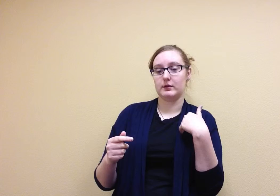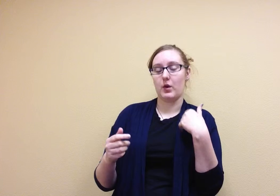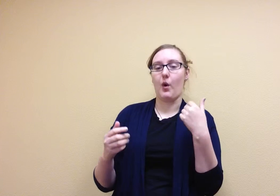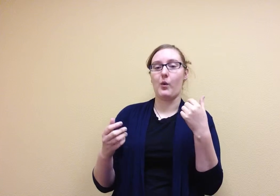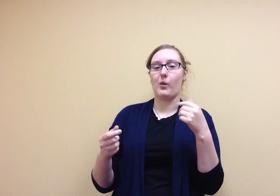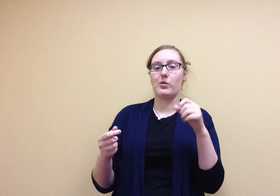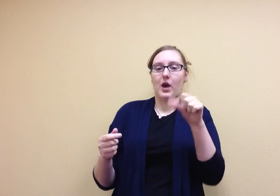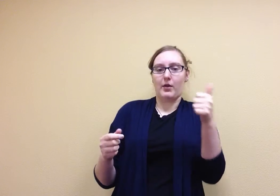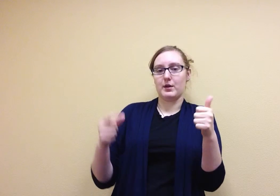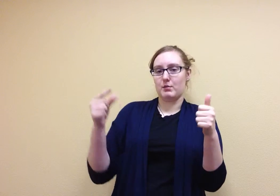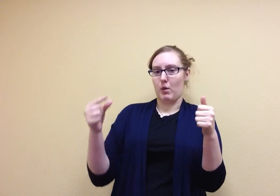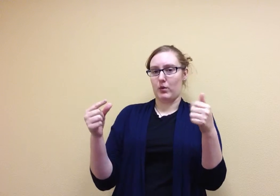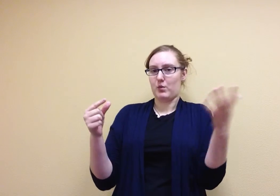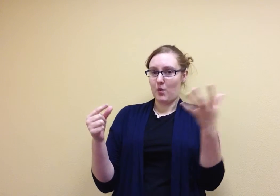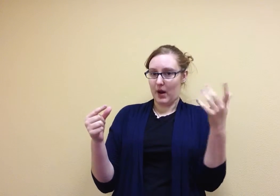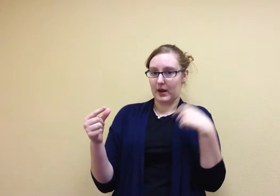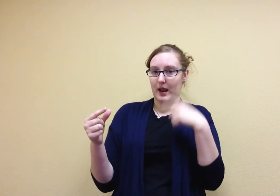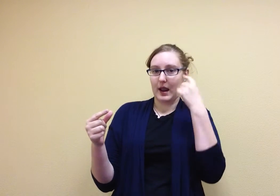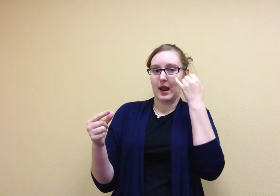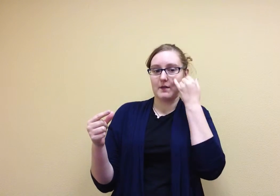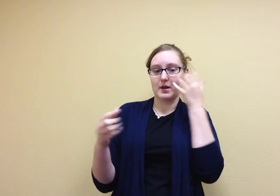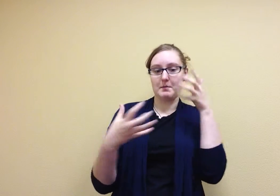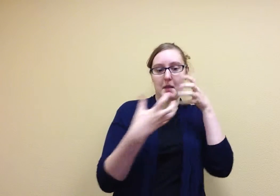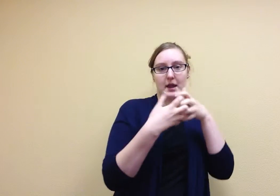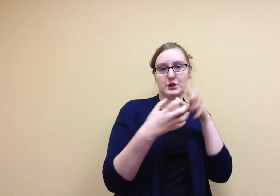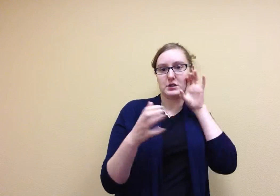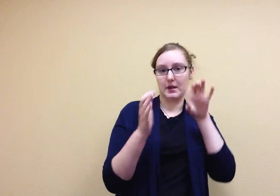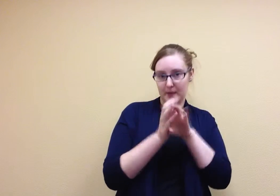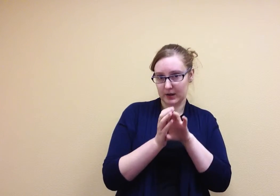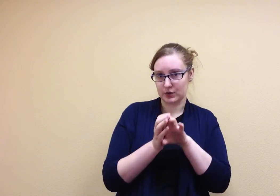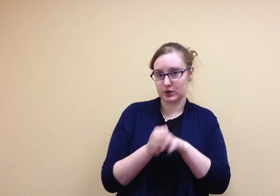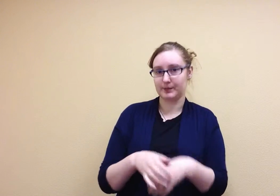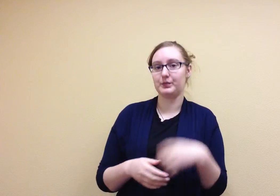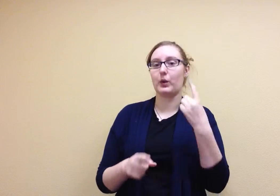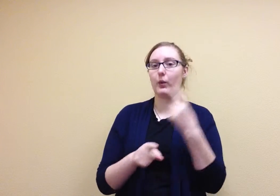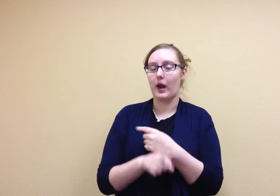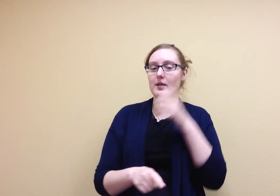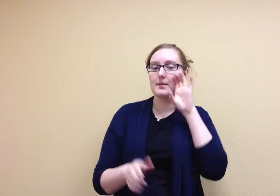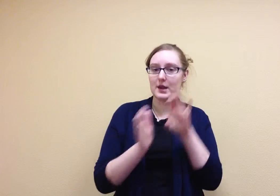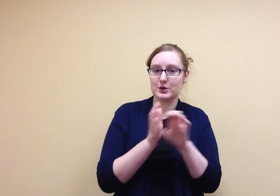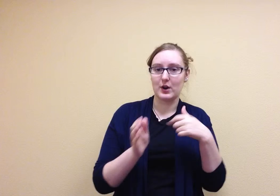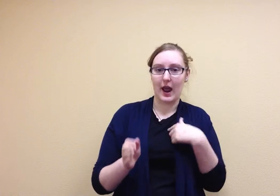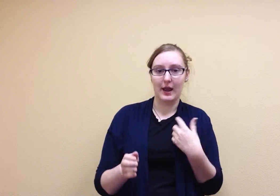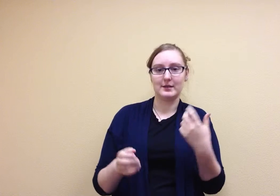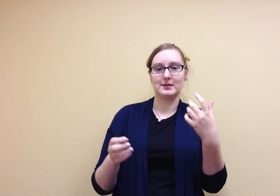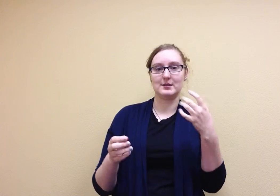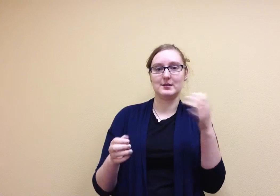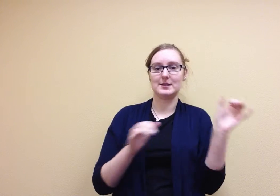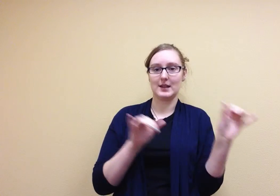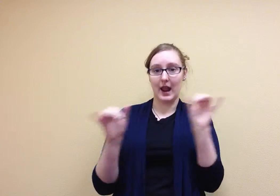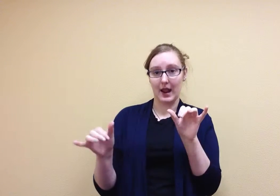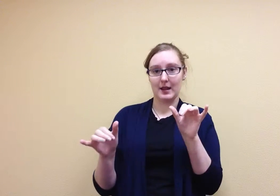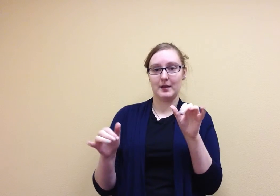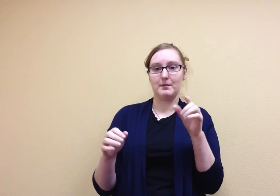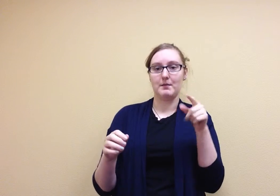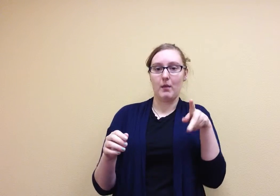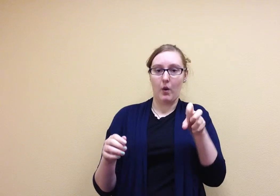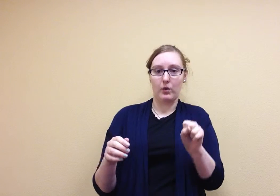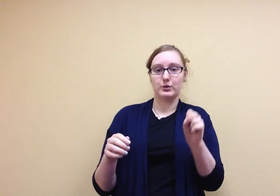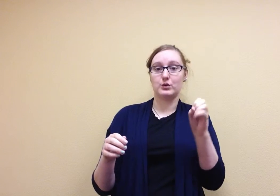Shane? Whoops, that picture has like poles, a south. Here I come in with a south pole.